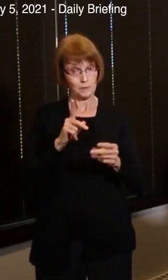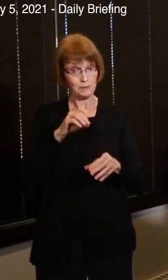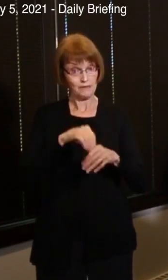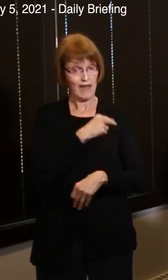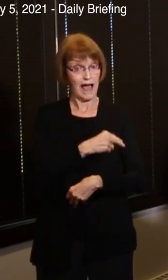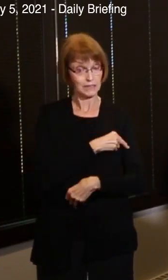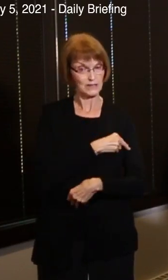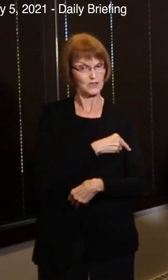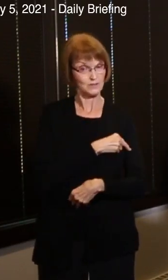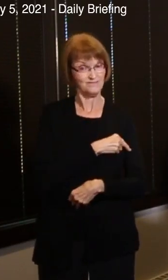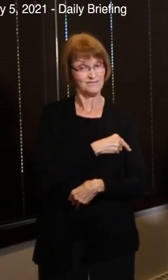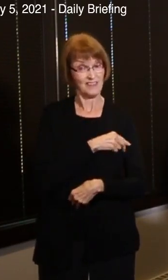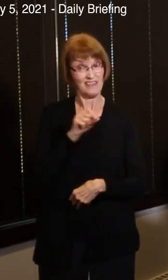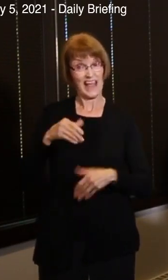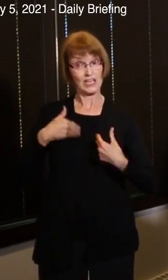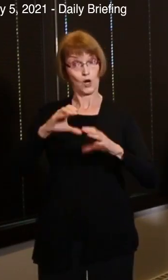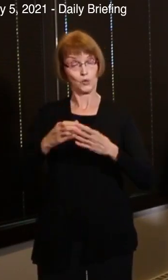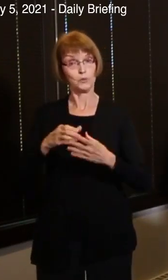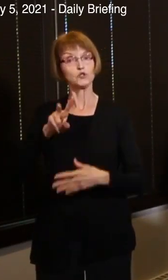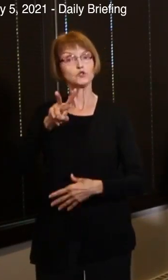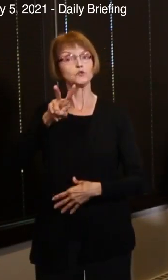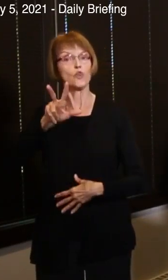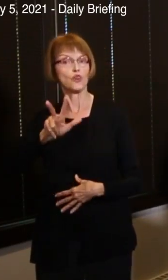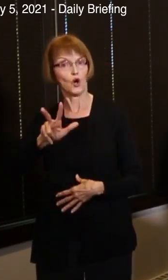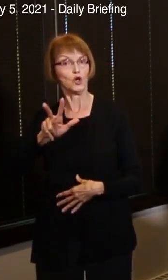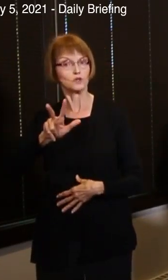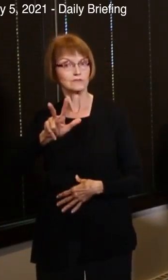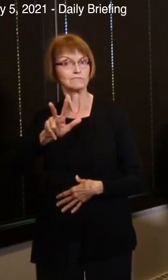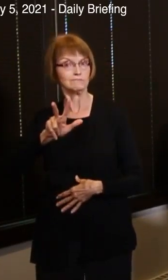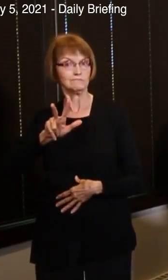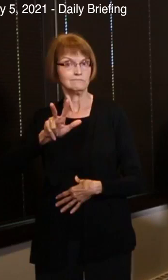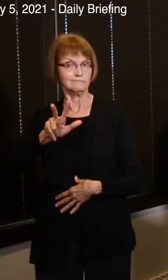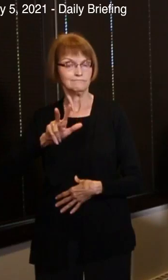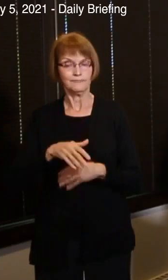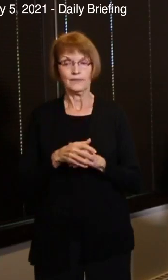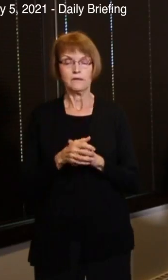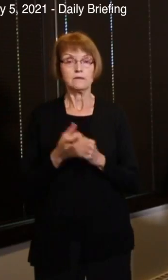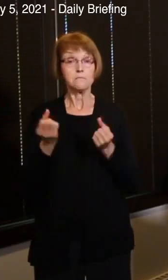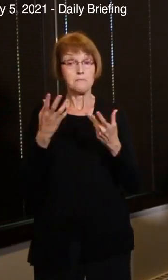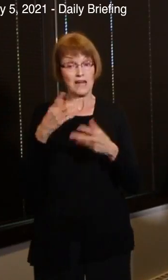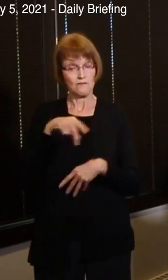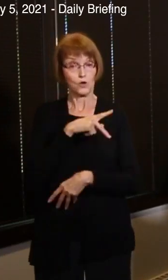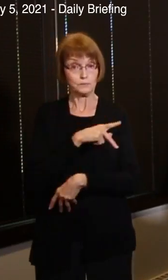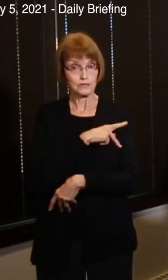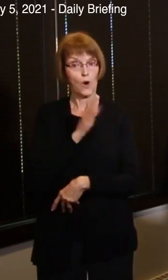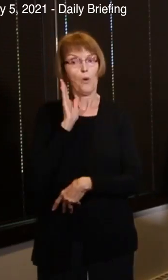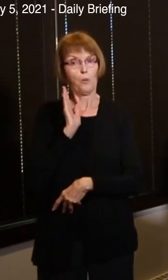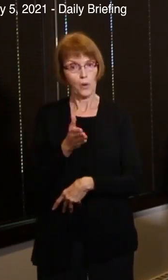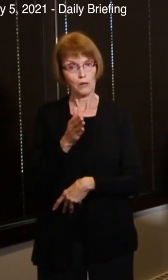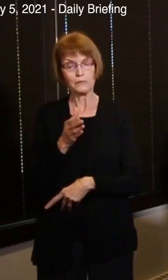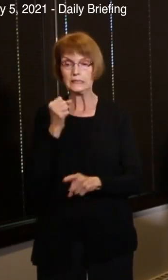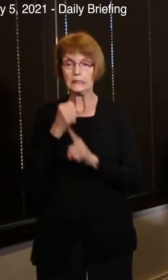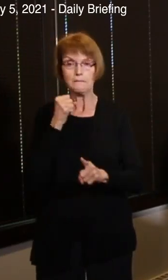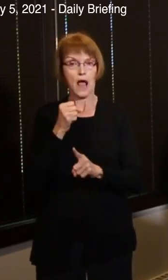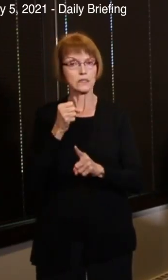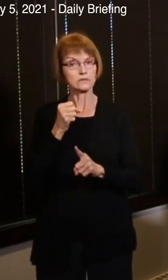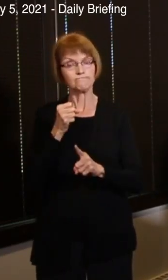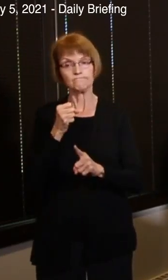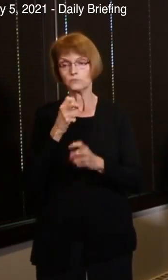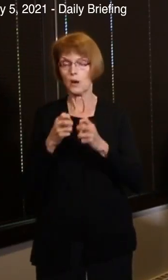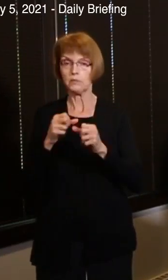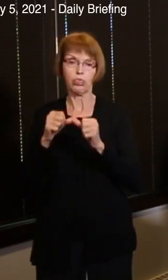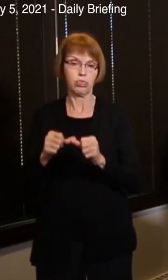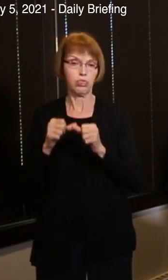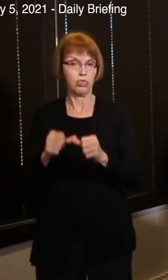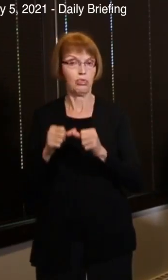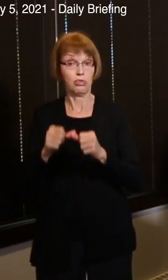admitted to our hospitals. And many of these patients are going to be dealing with long-term impacts from COVID after they leave